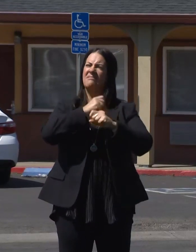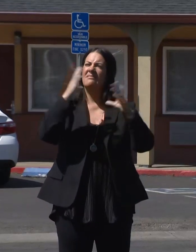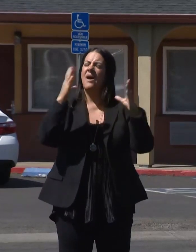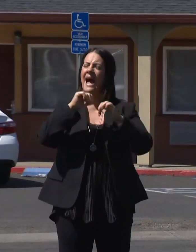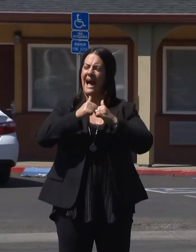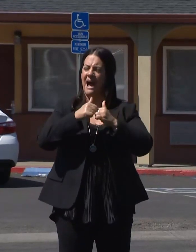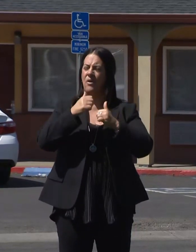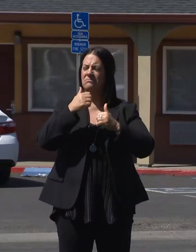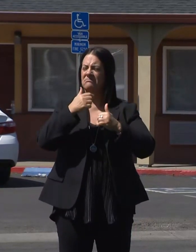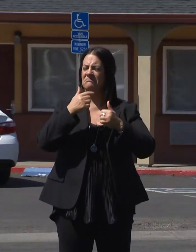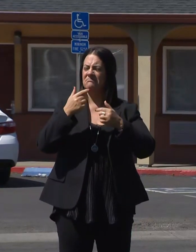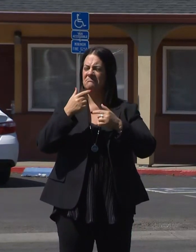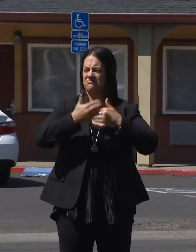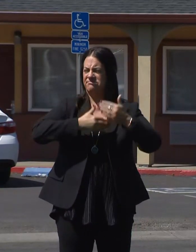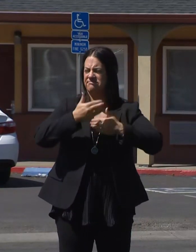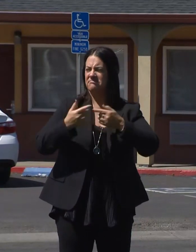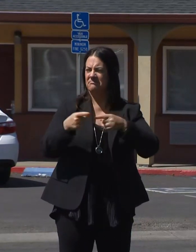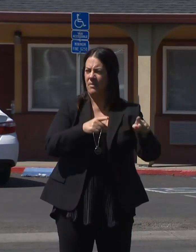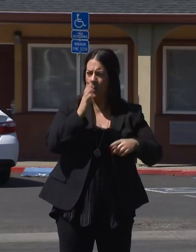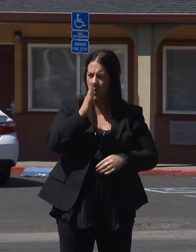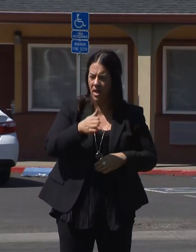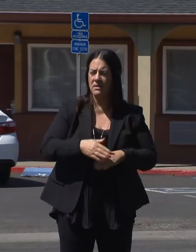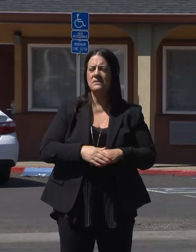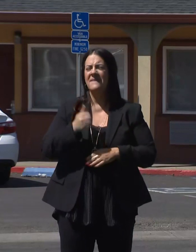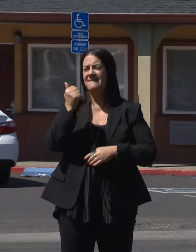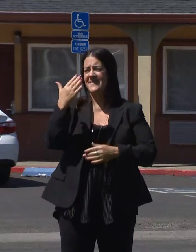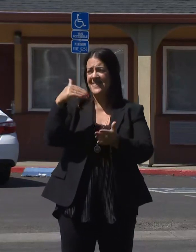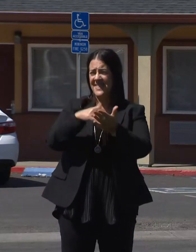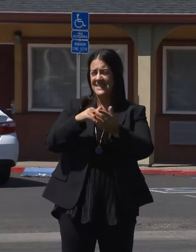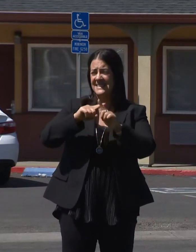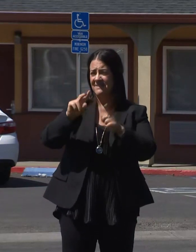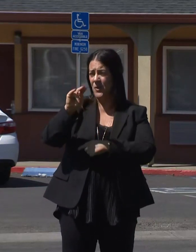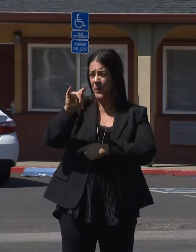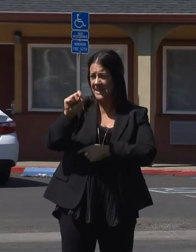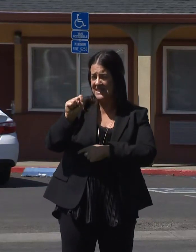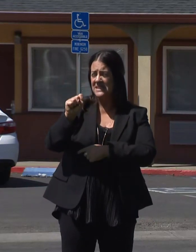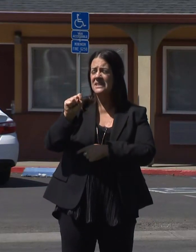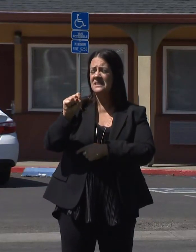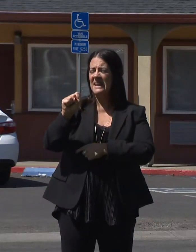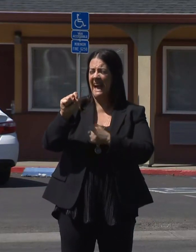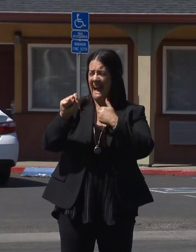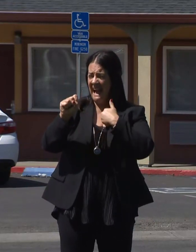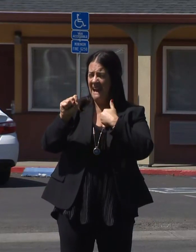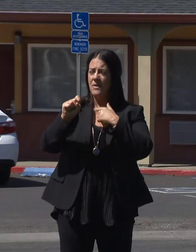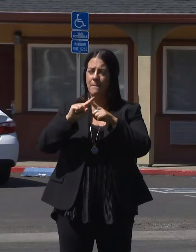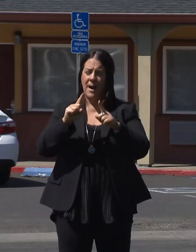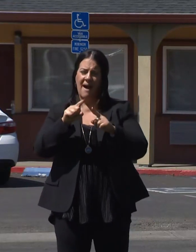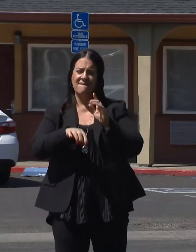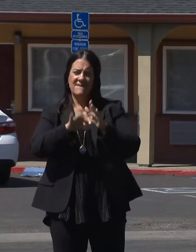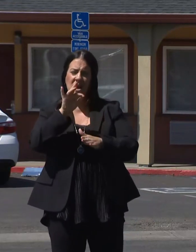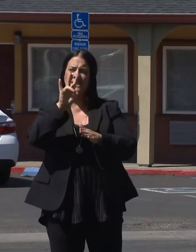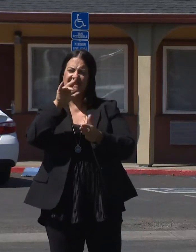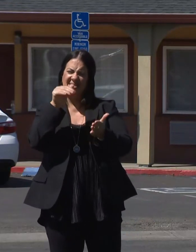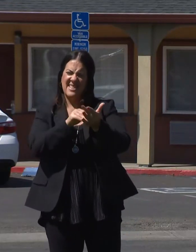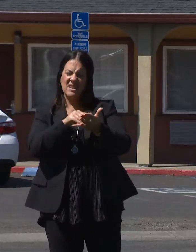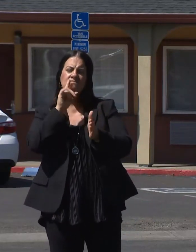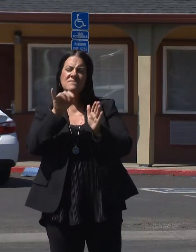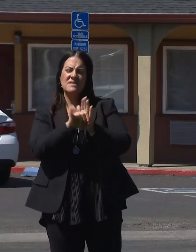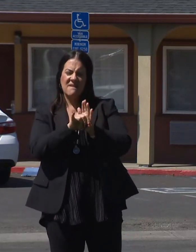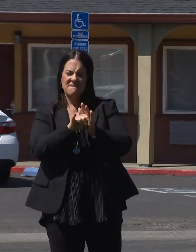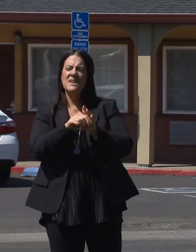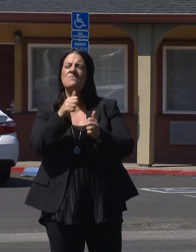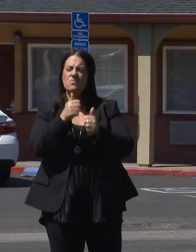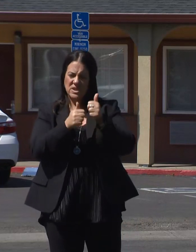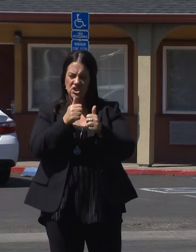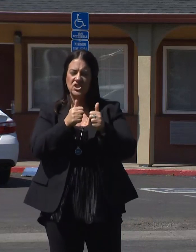doing. Phase one, 15,000 units, roughly 7,000 that we've already identified. We begin to move these contracts